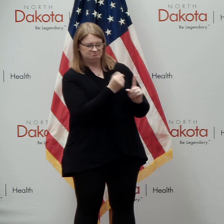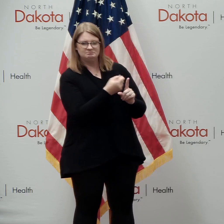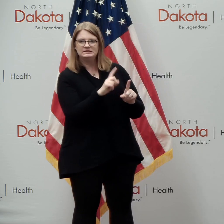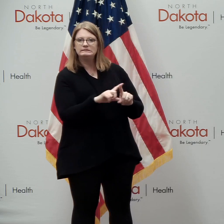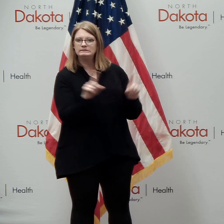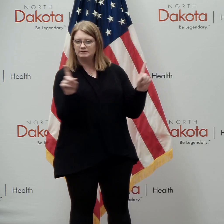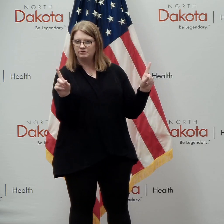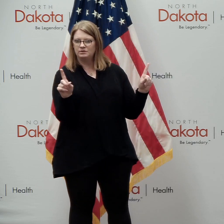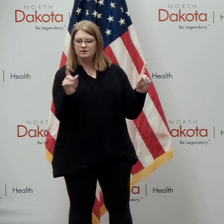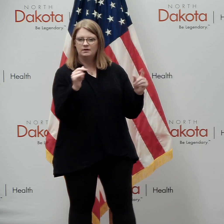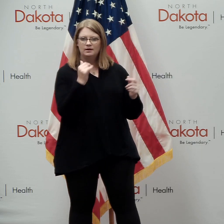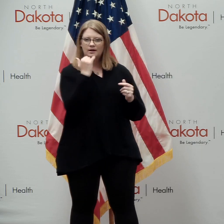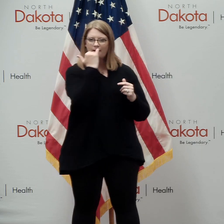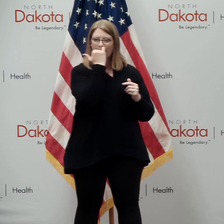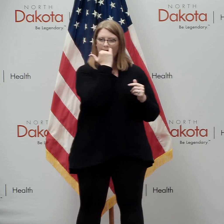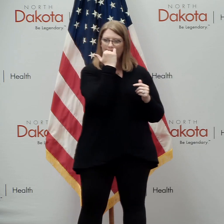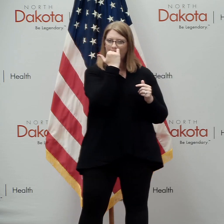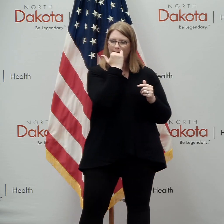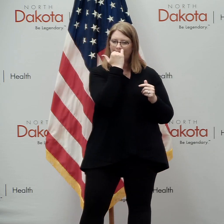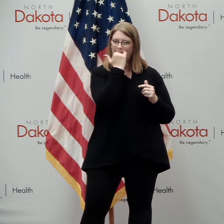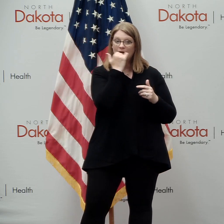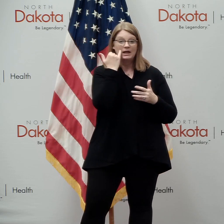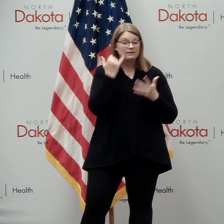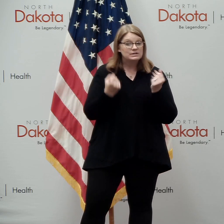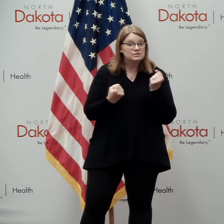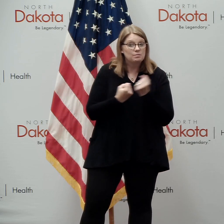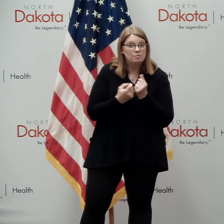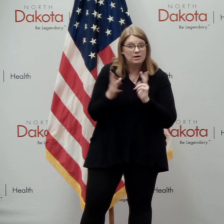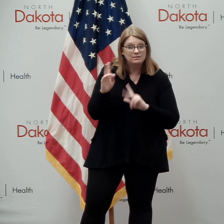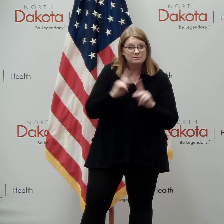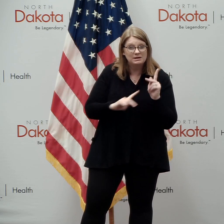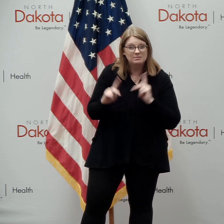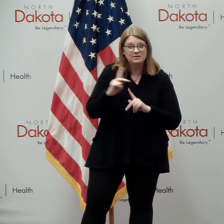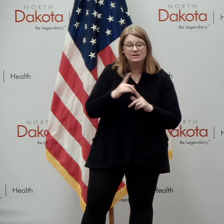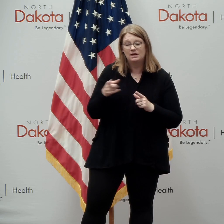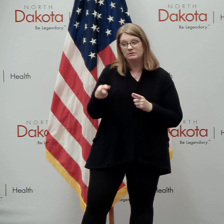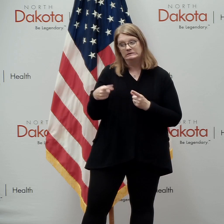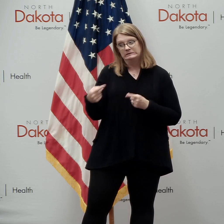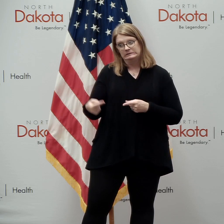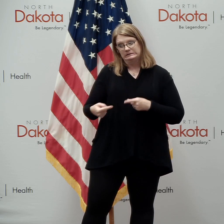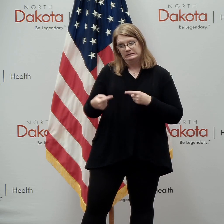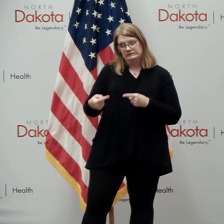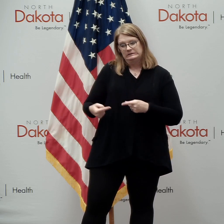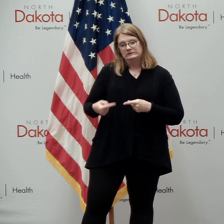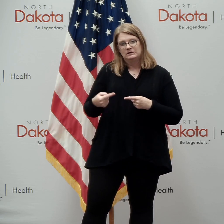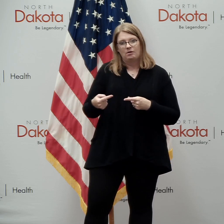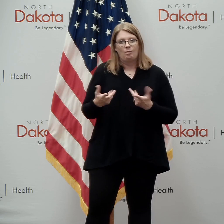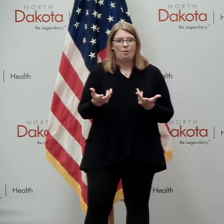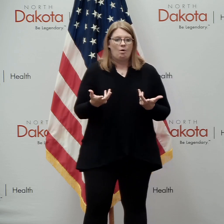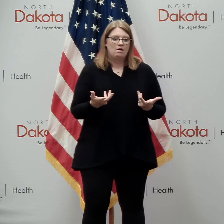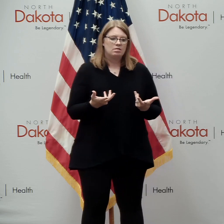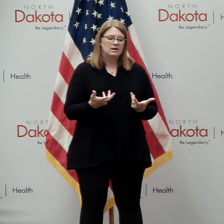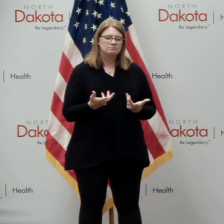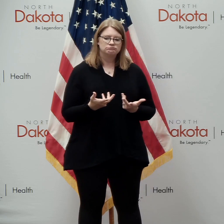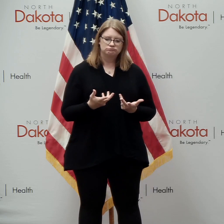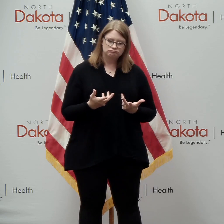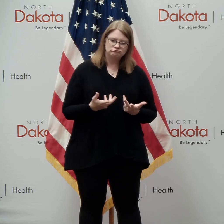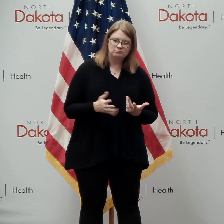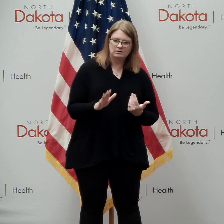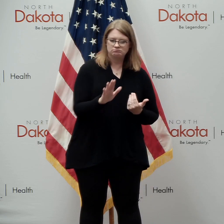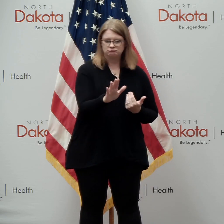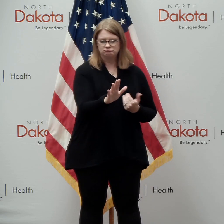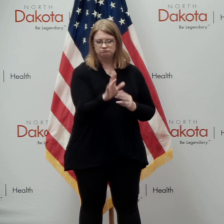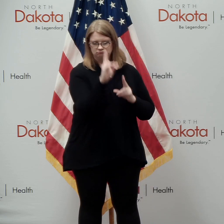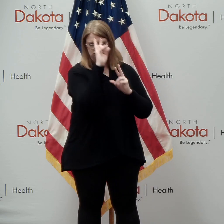whether it's supporting people who are really struggling through this time, or acknowledging and respecting that some